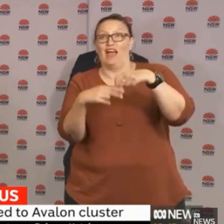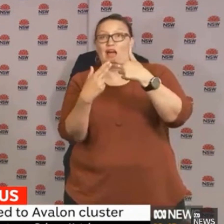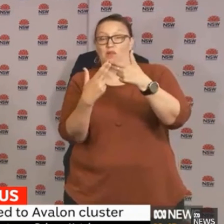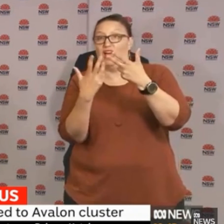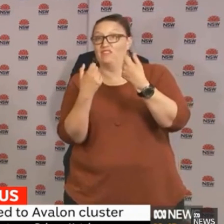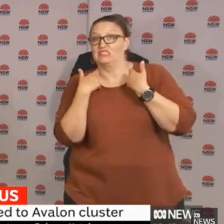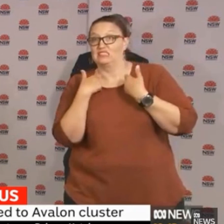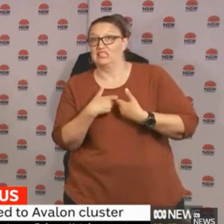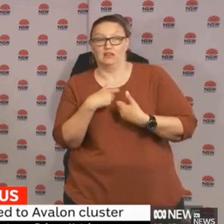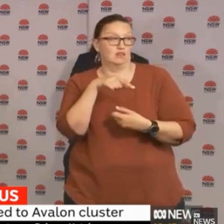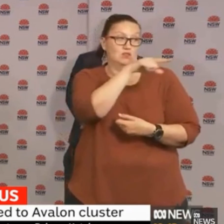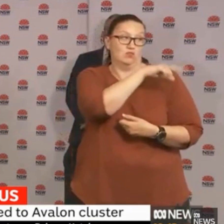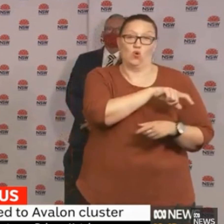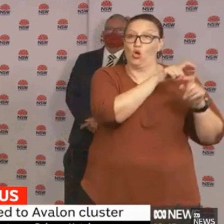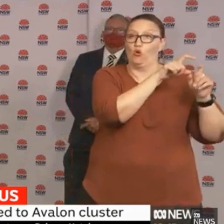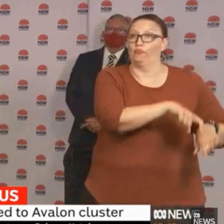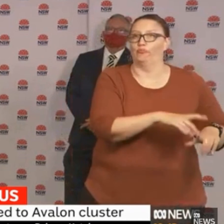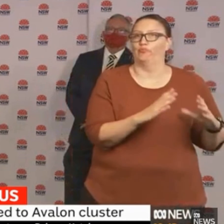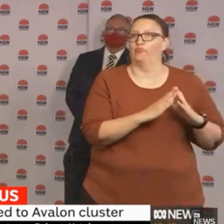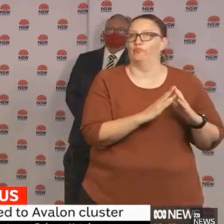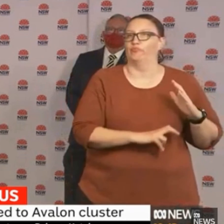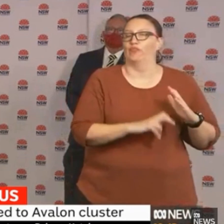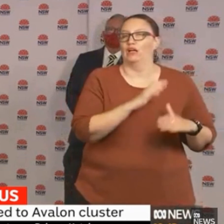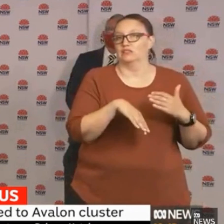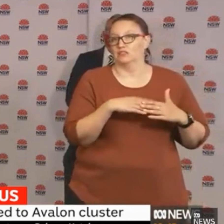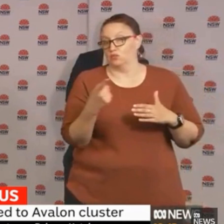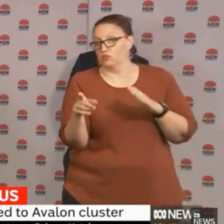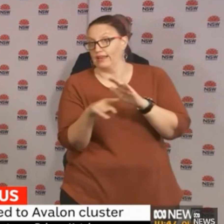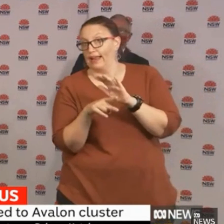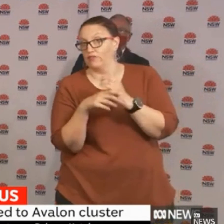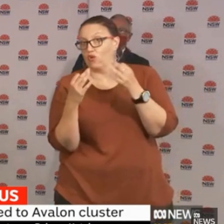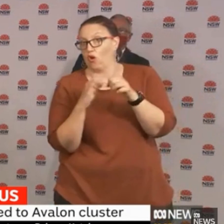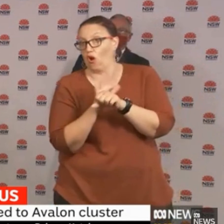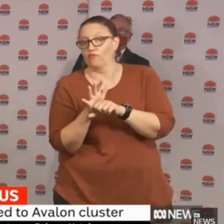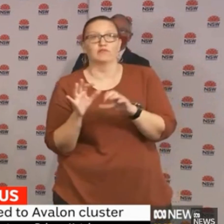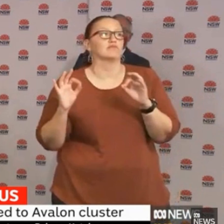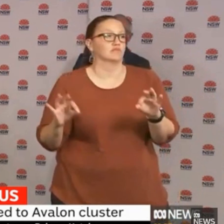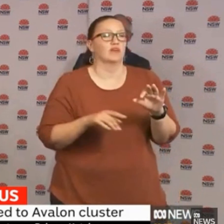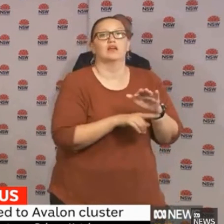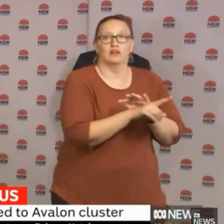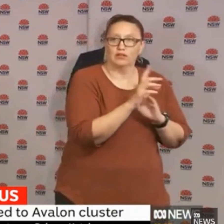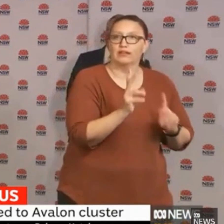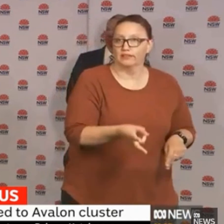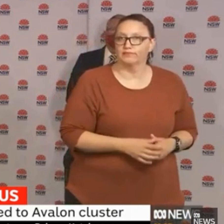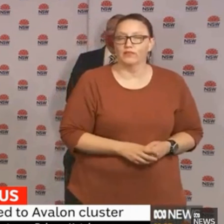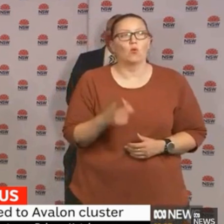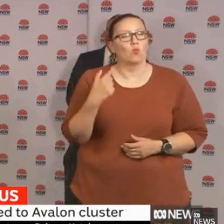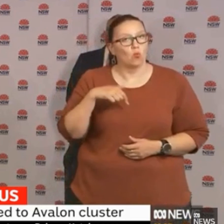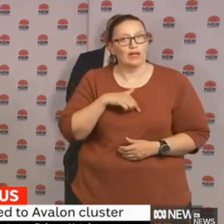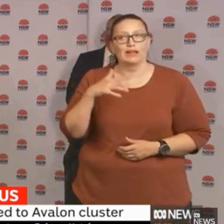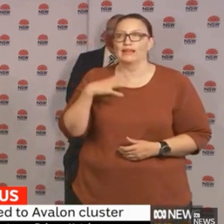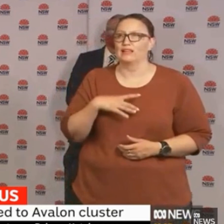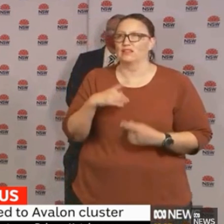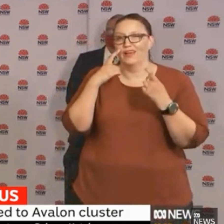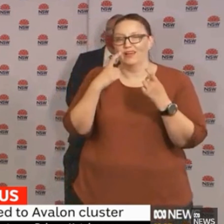of COVID symptoms, please, as a precaution, isolate yourself until that person has a negative result. It's incredibly important that we do all we